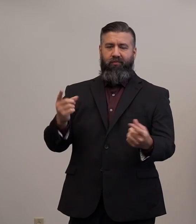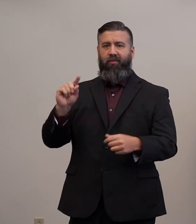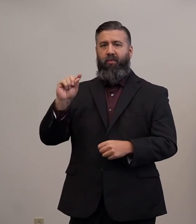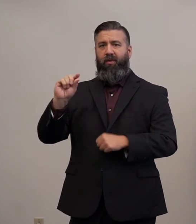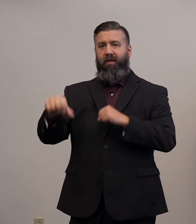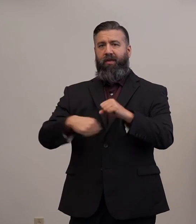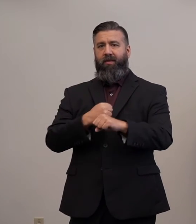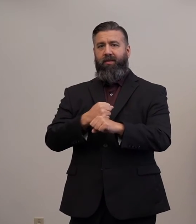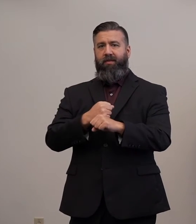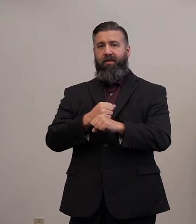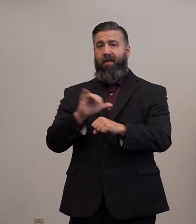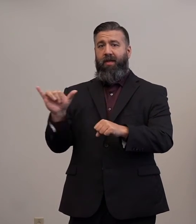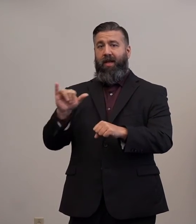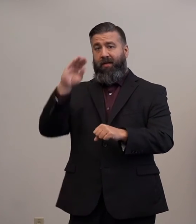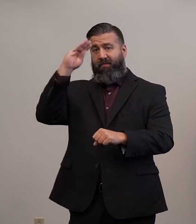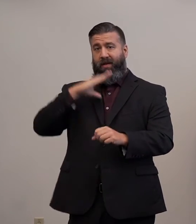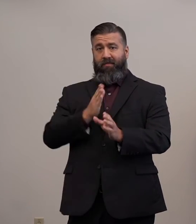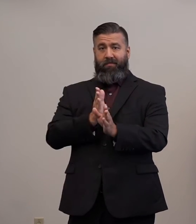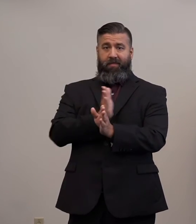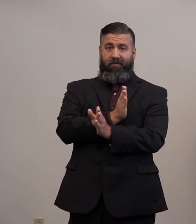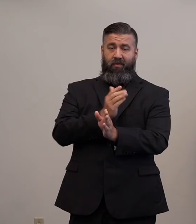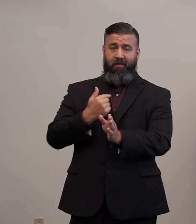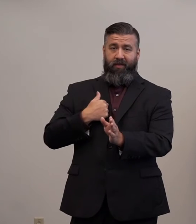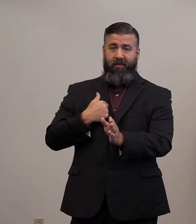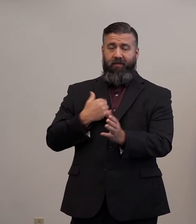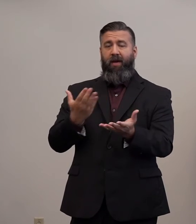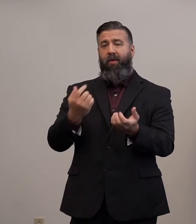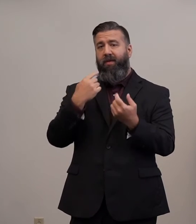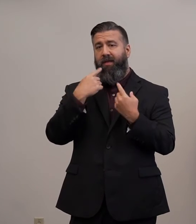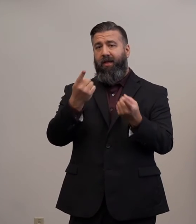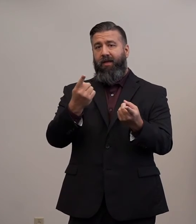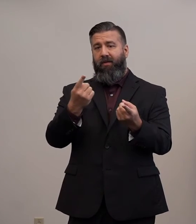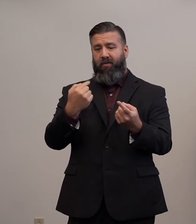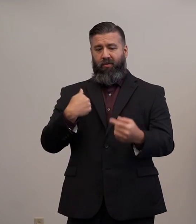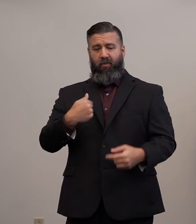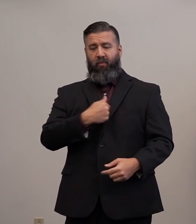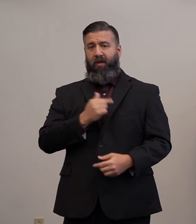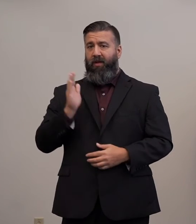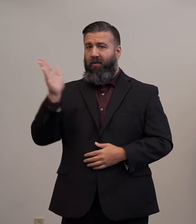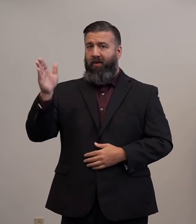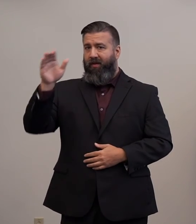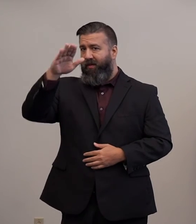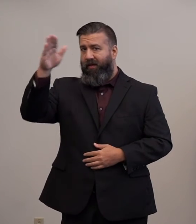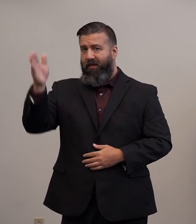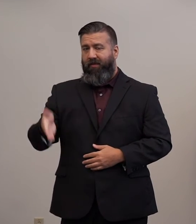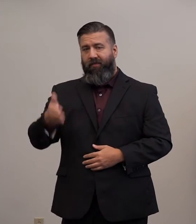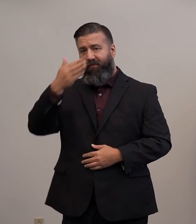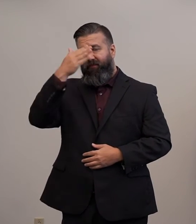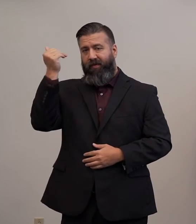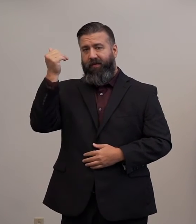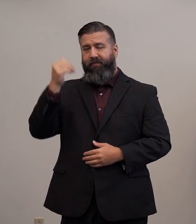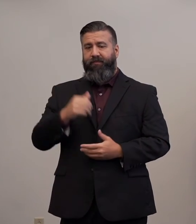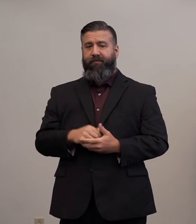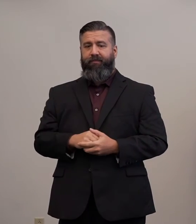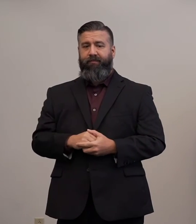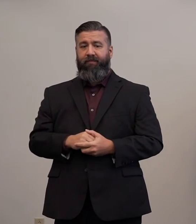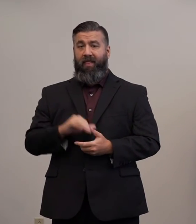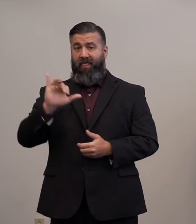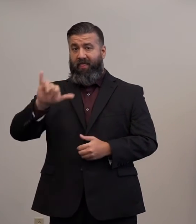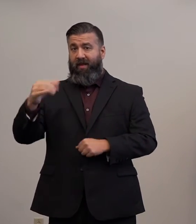gentleman before me, I just want to say that we will never forget That day, the fire service